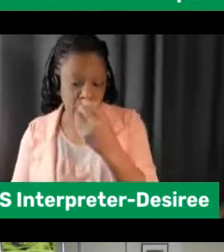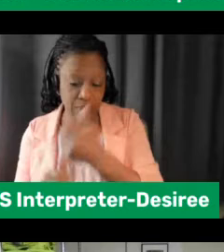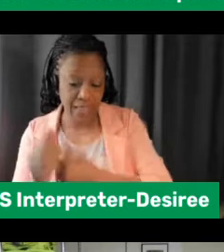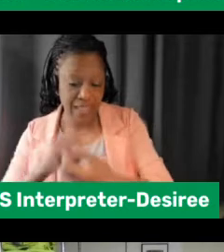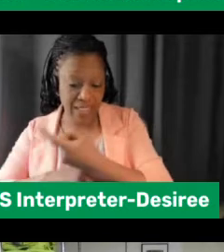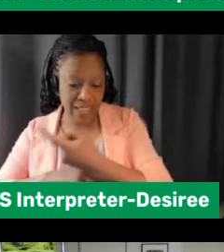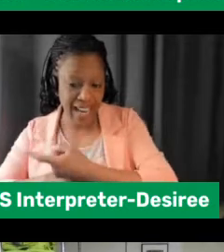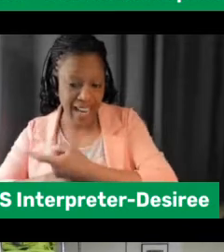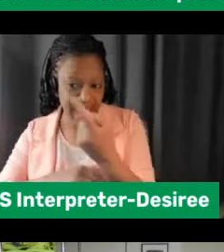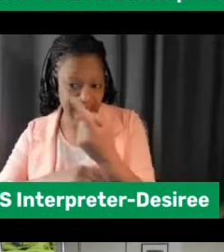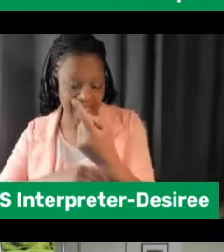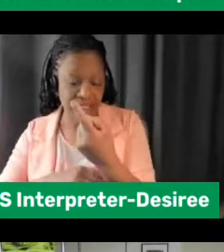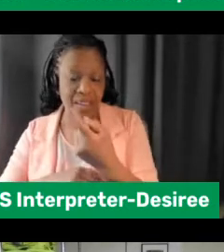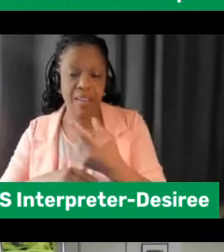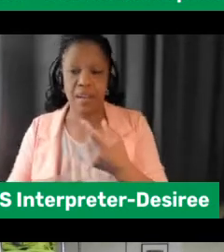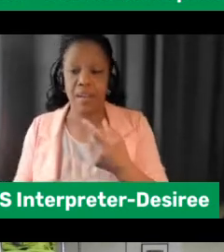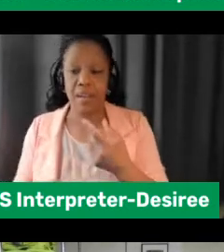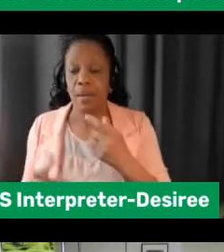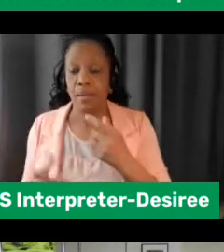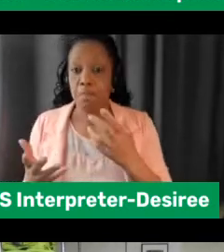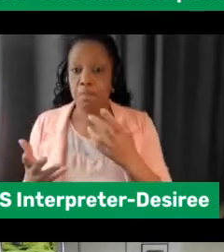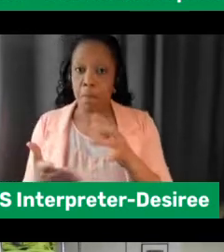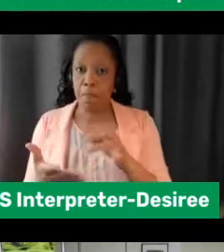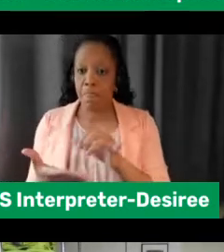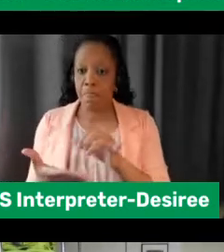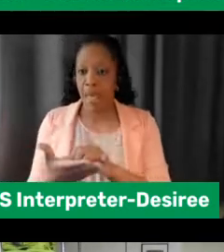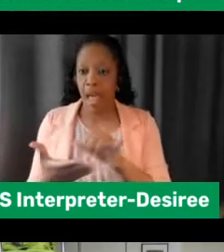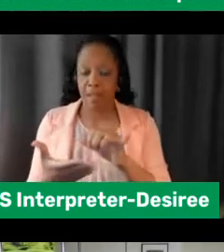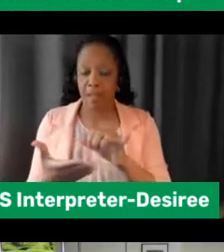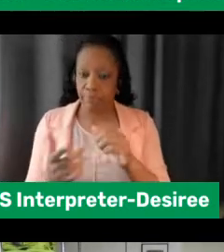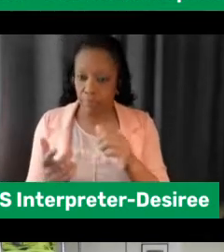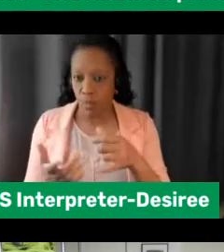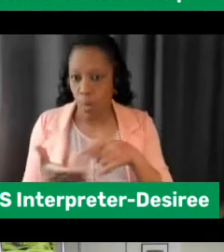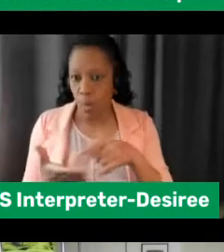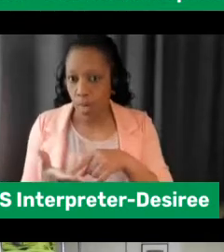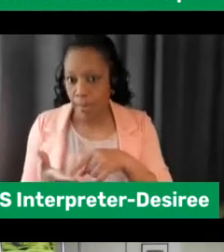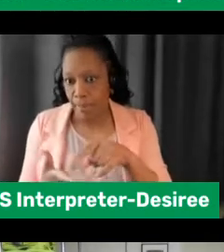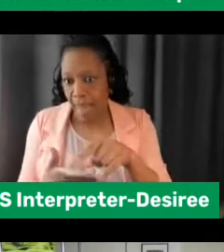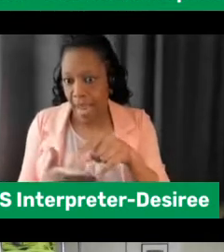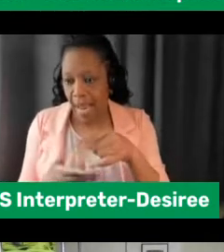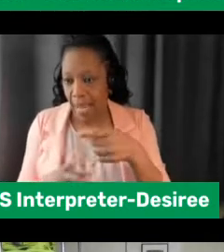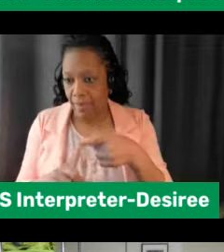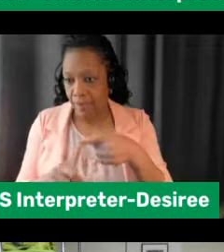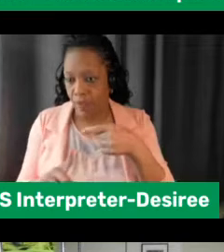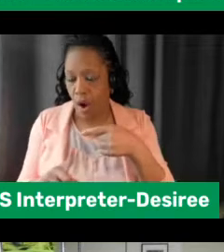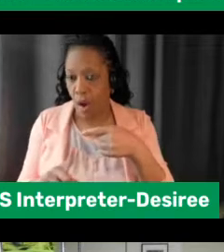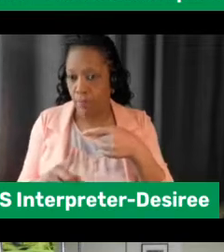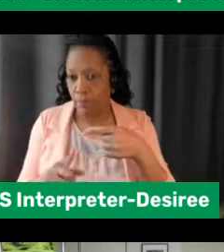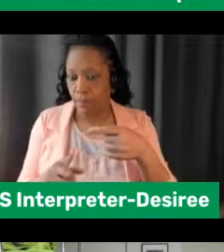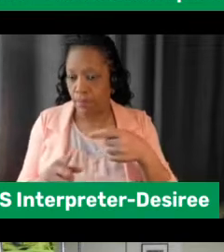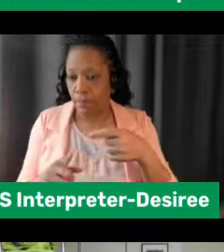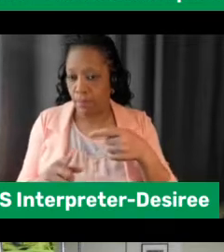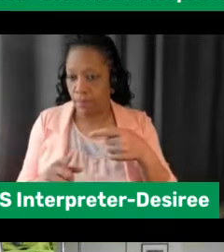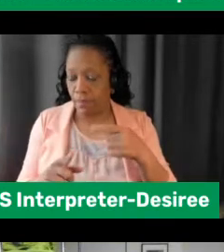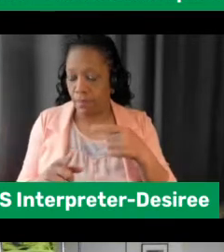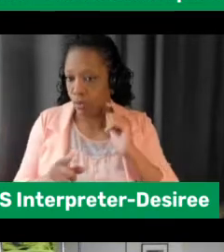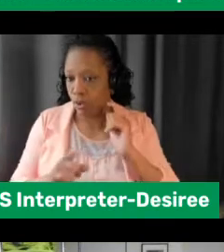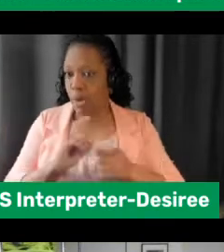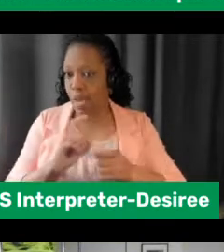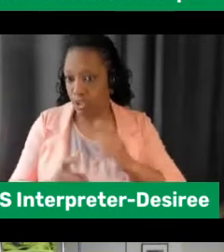day that, and paying for them from donations and crowdfunding to having